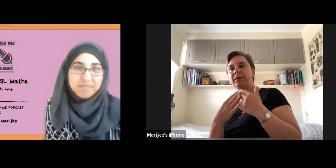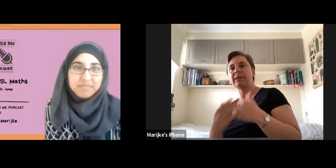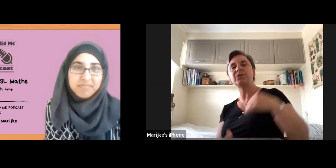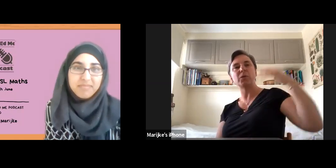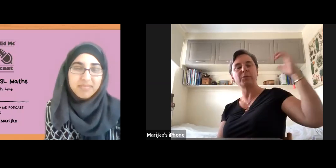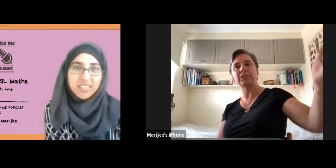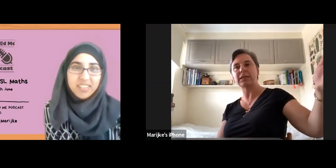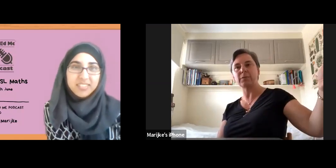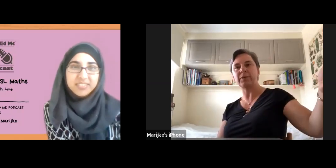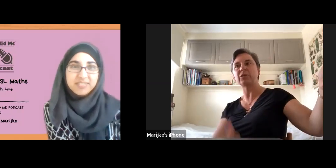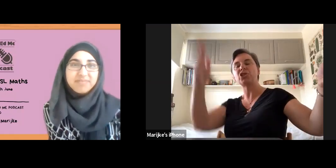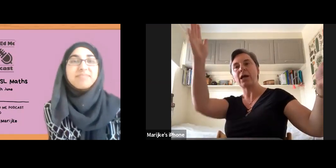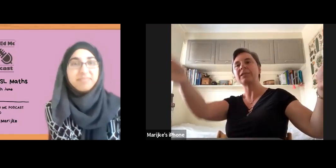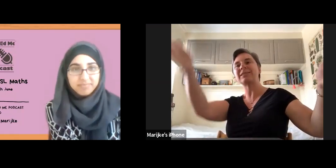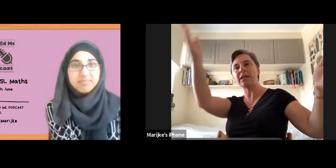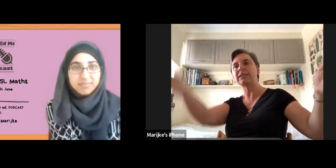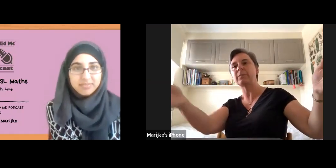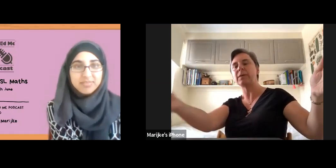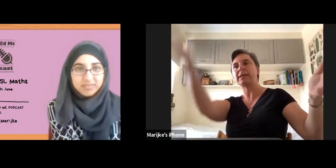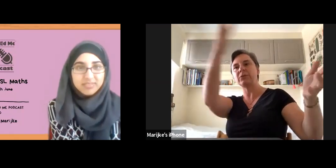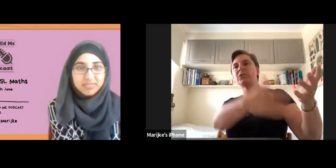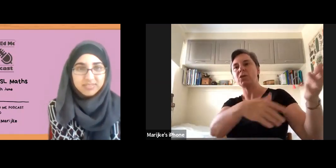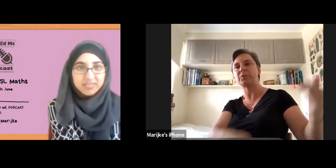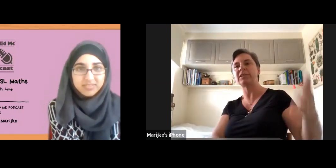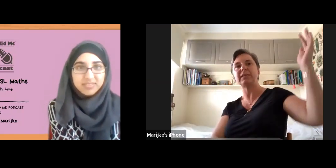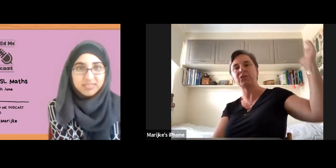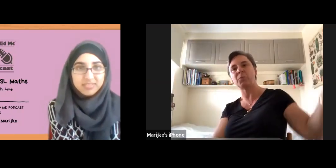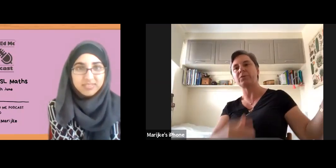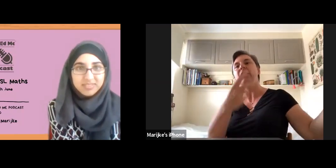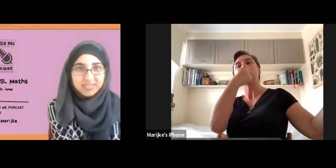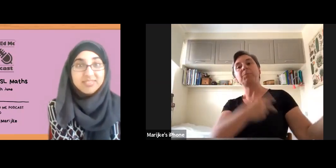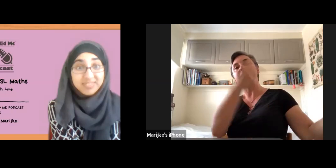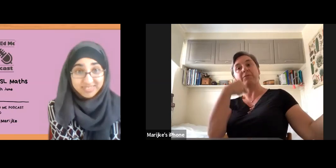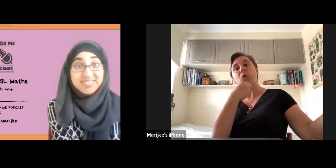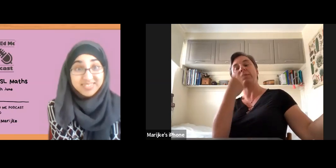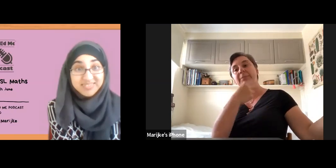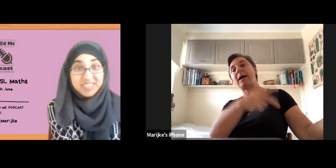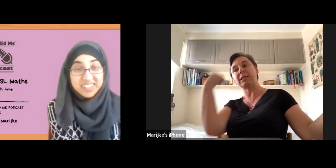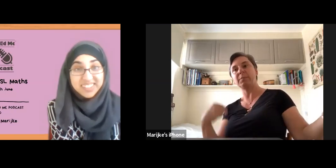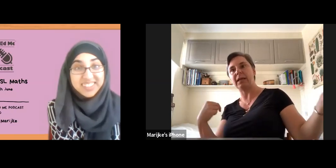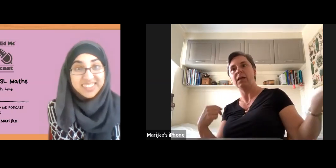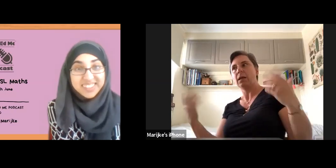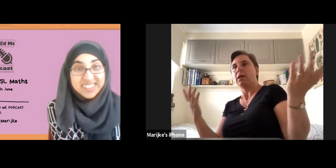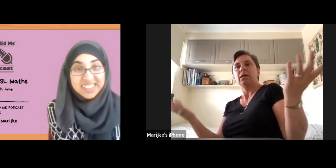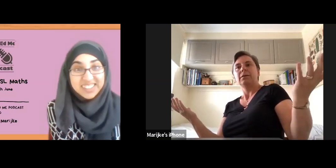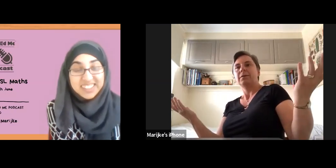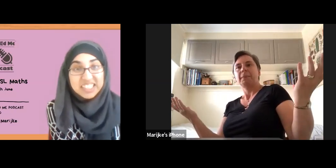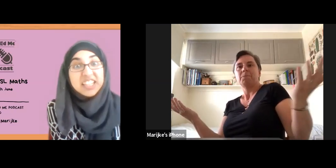the interpreter says something, the child signs something back to the interpreter, then the interpreter voices it back to me. It's like